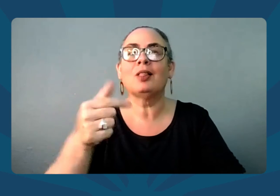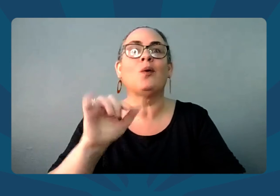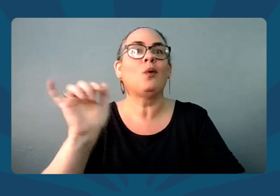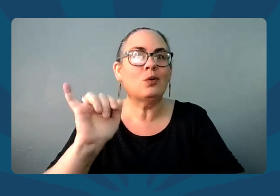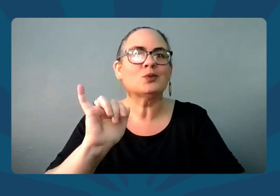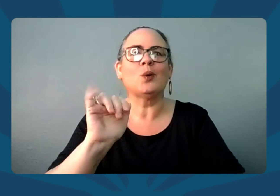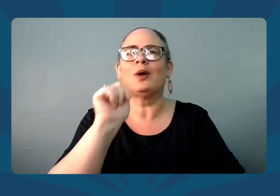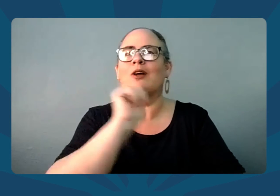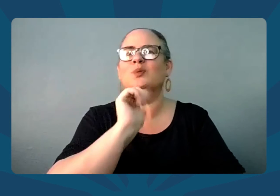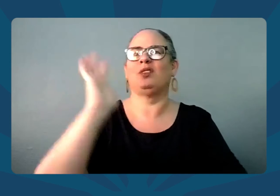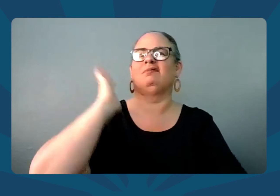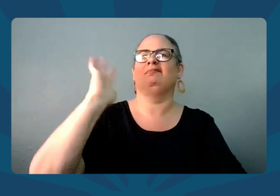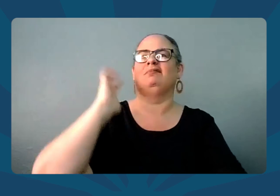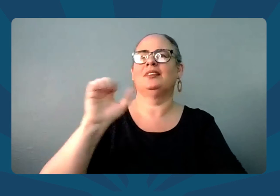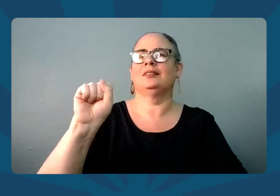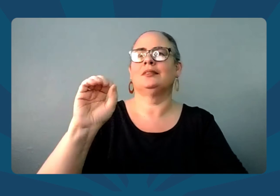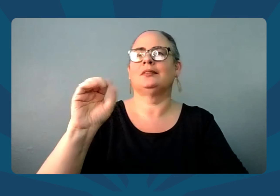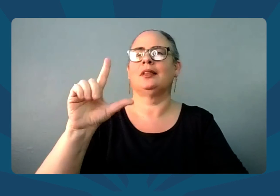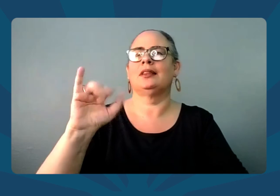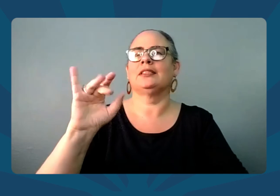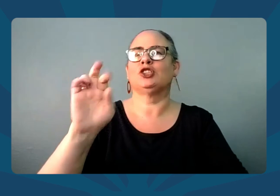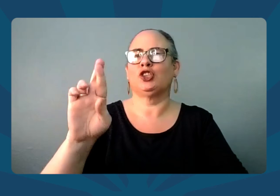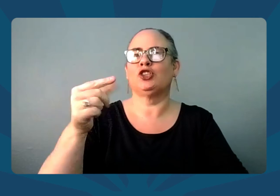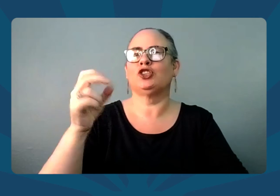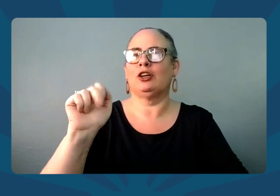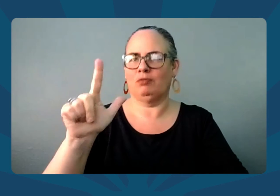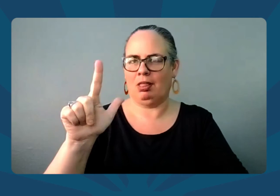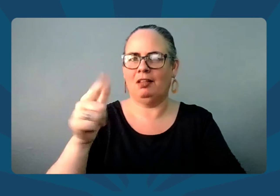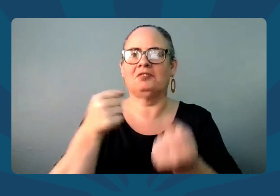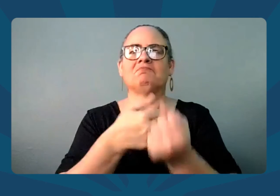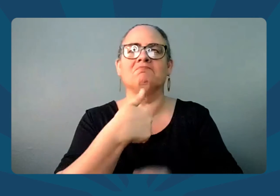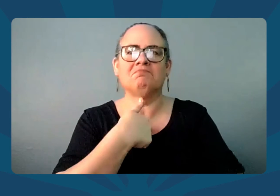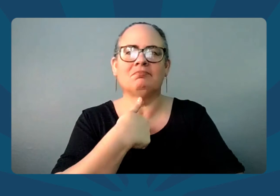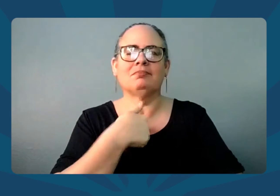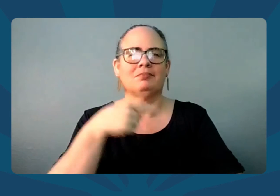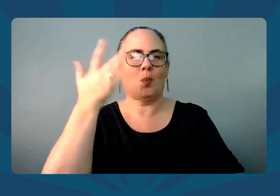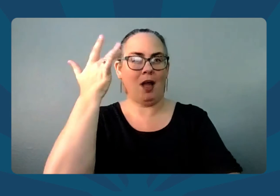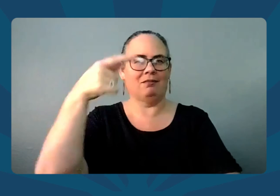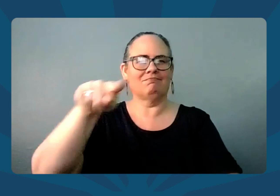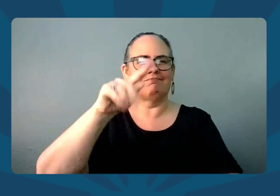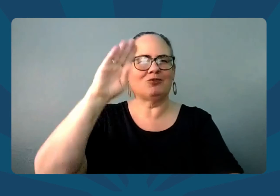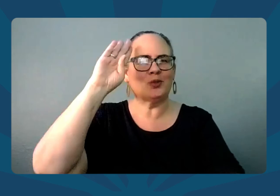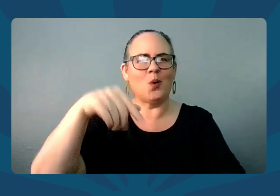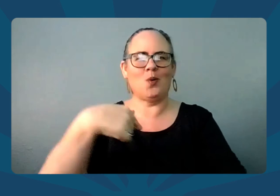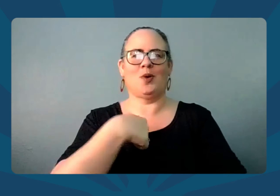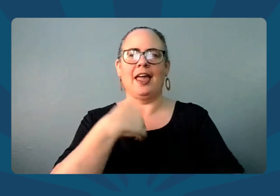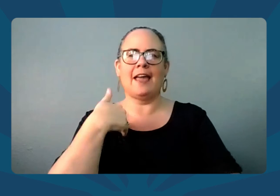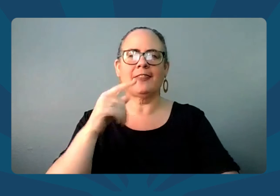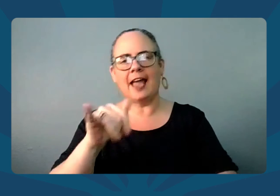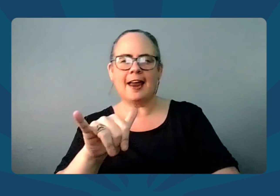current conservative state attorneys general and Arizona's former solicitor general.